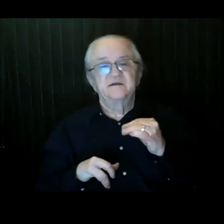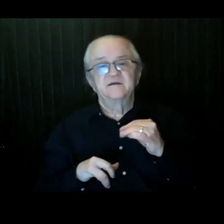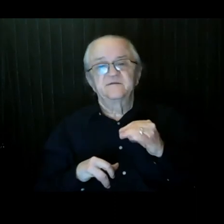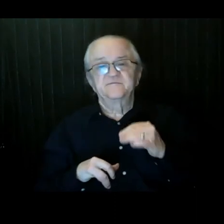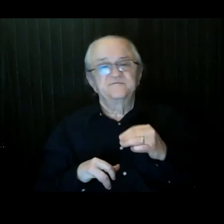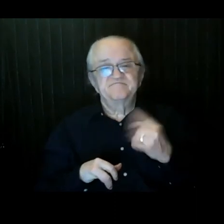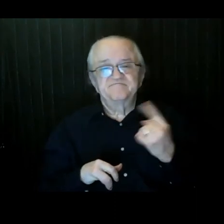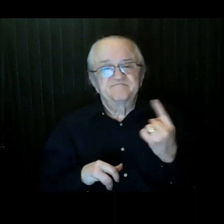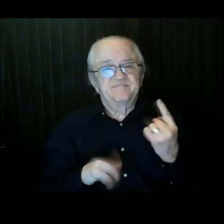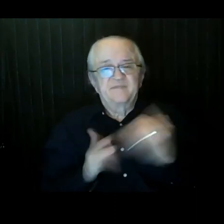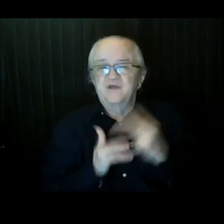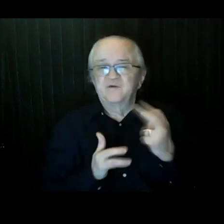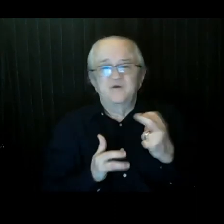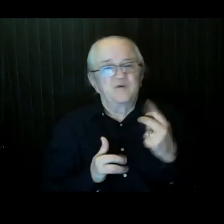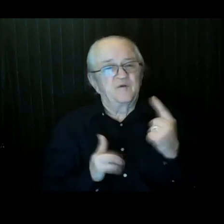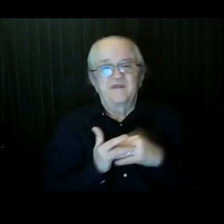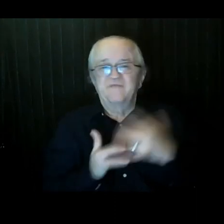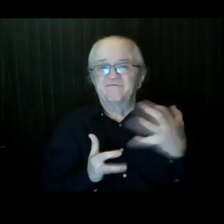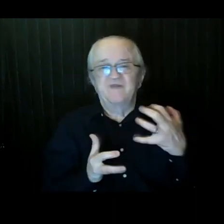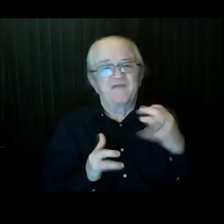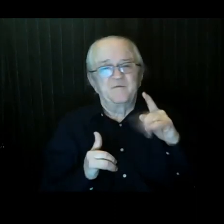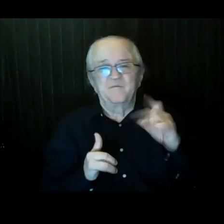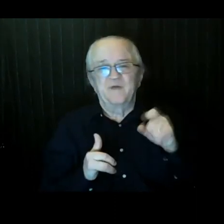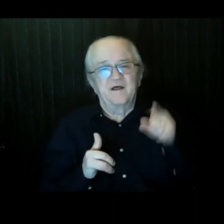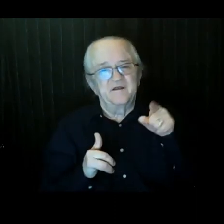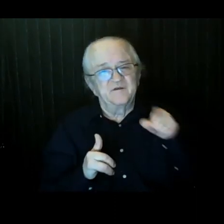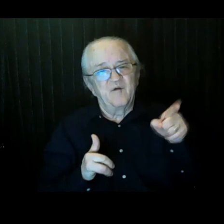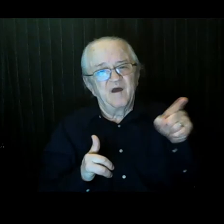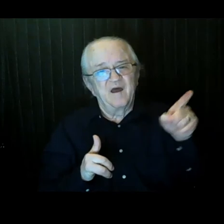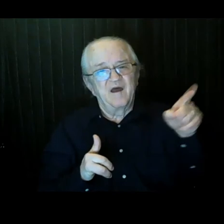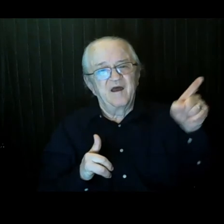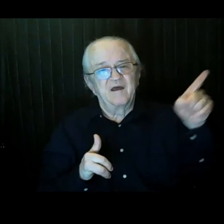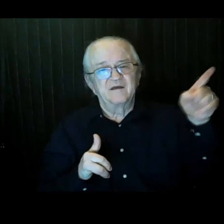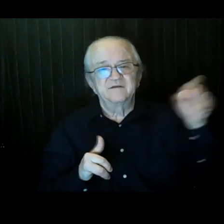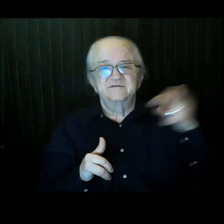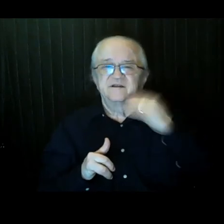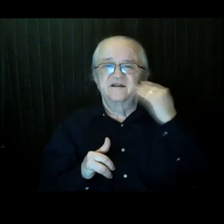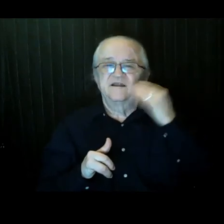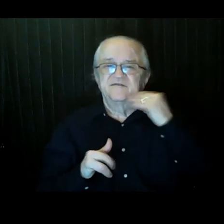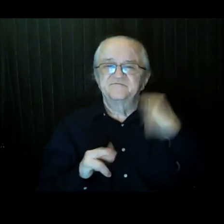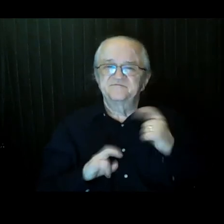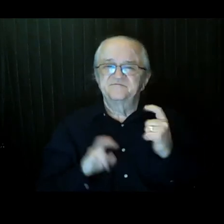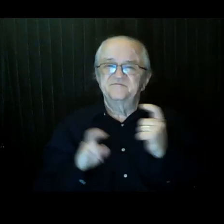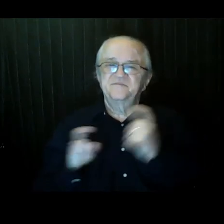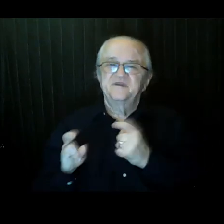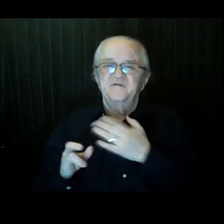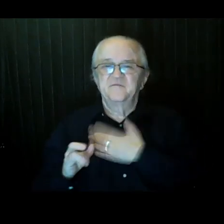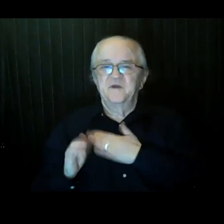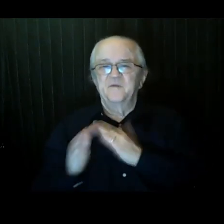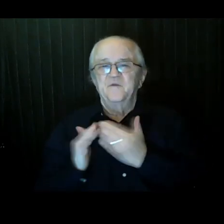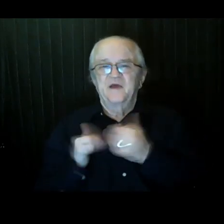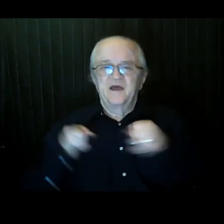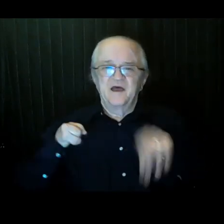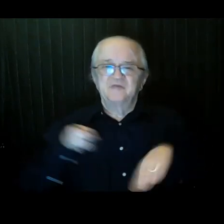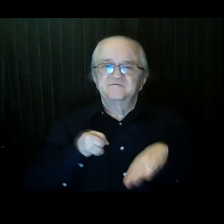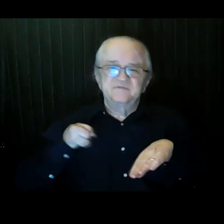I was at least a good 1,500 miles away. And she laughed and smiled and she said, I want to give you my book. How to Saw Wood with an Angel. And I said, I love it. I love the essays. I